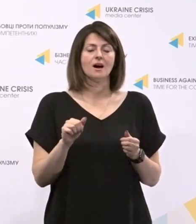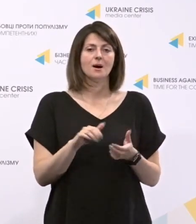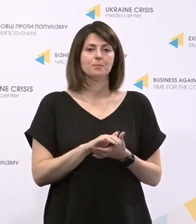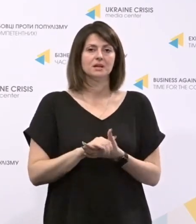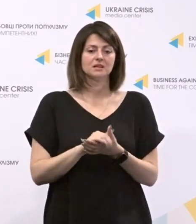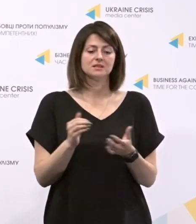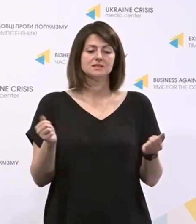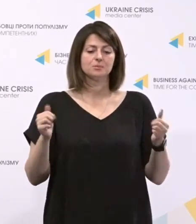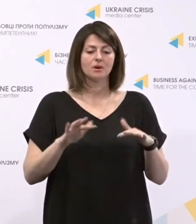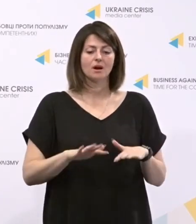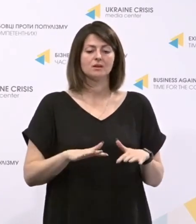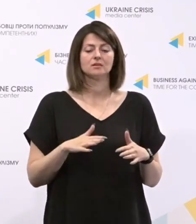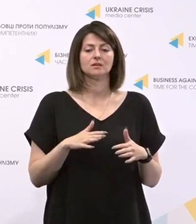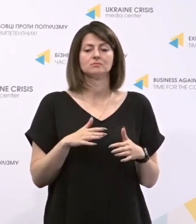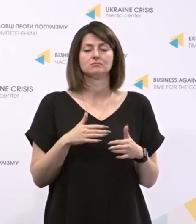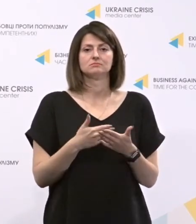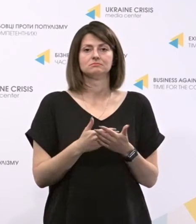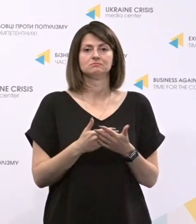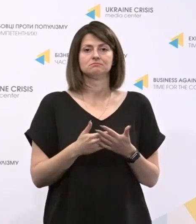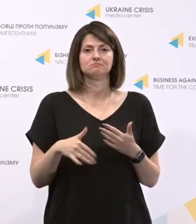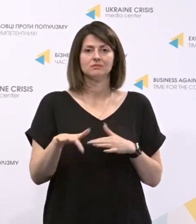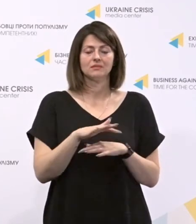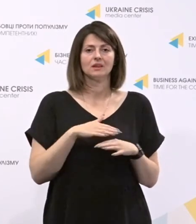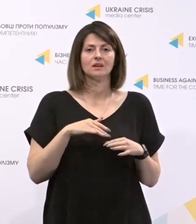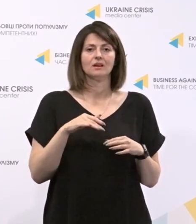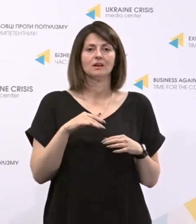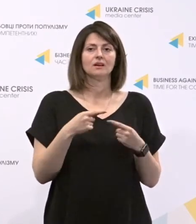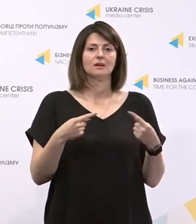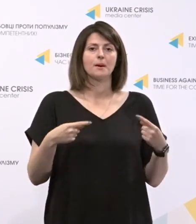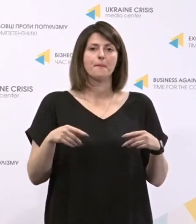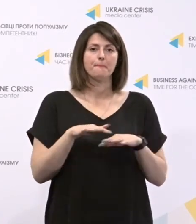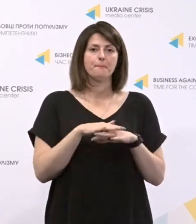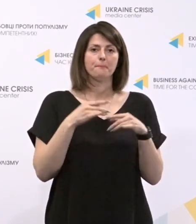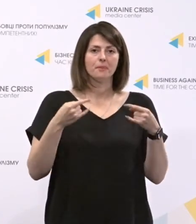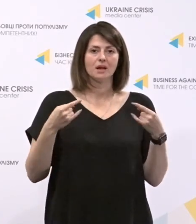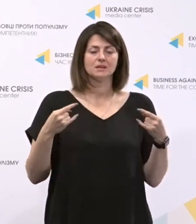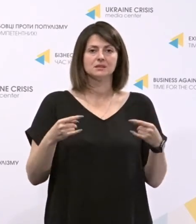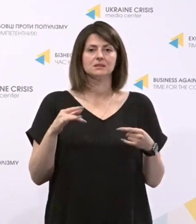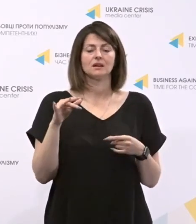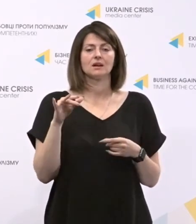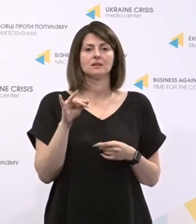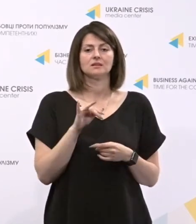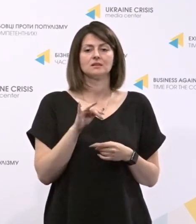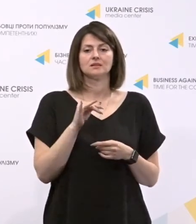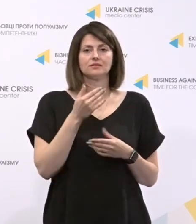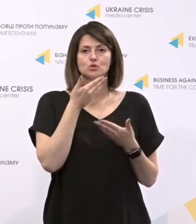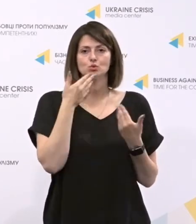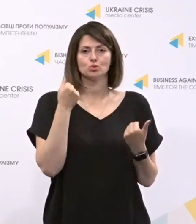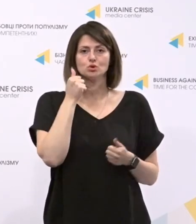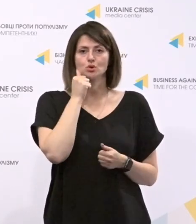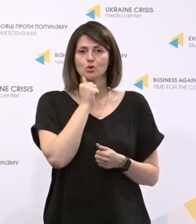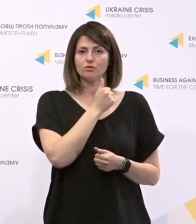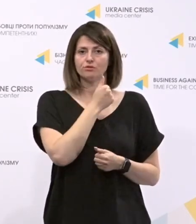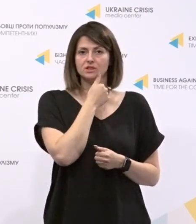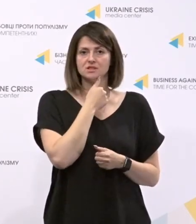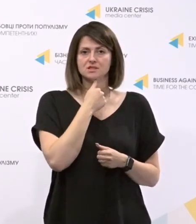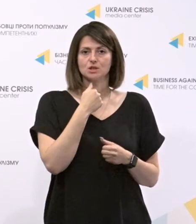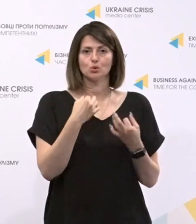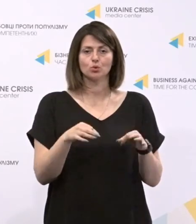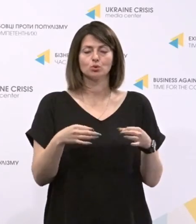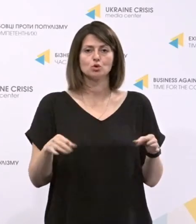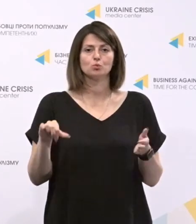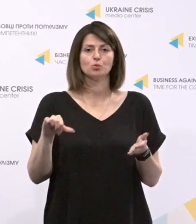No confidential access of the Human Rights Monitoring Mission and other independent international